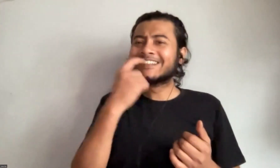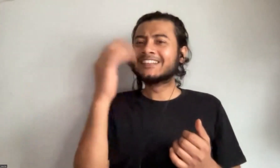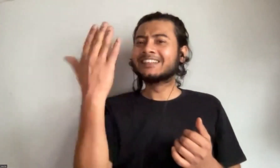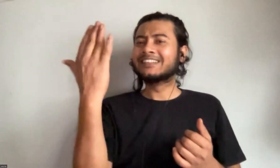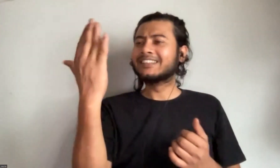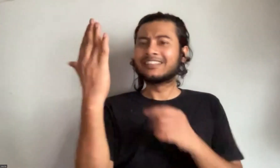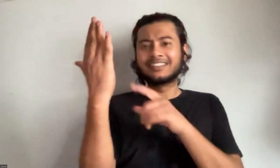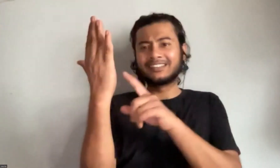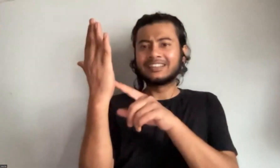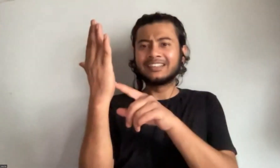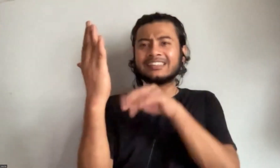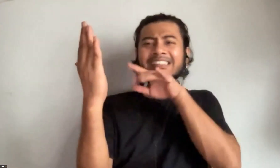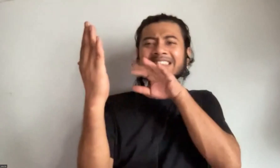about how we forget Krishna.